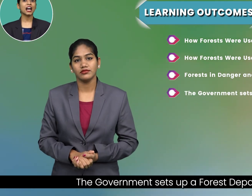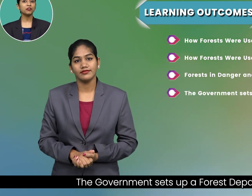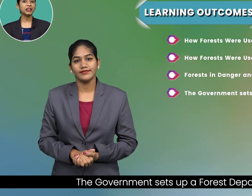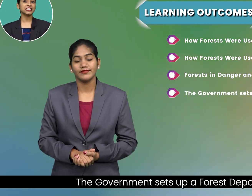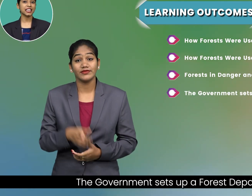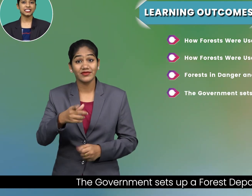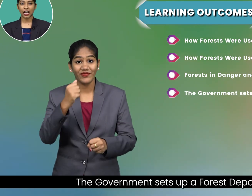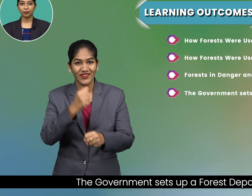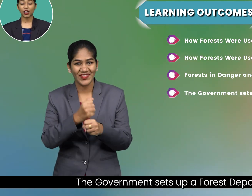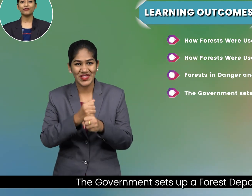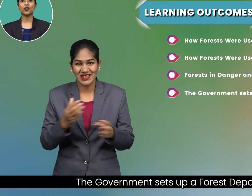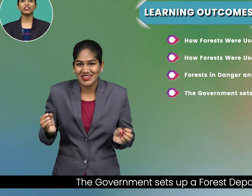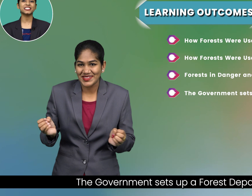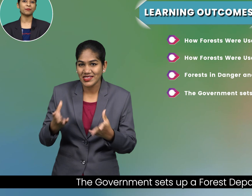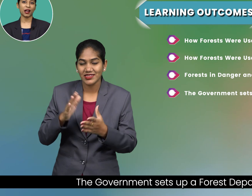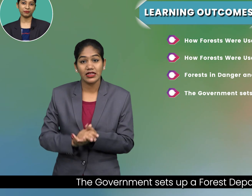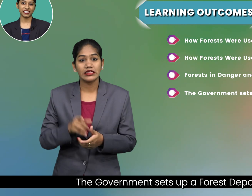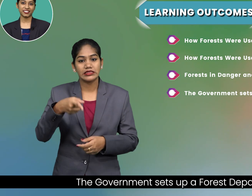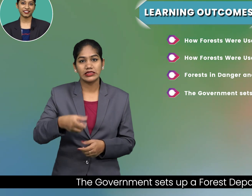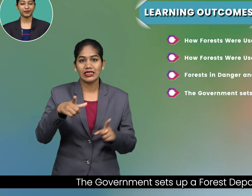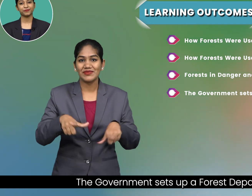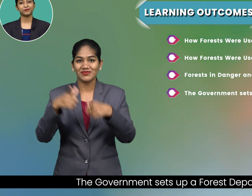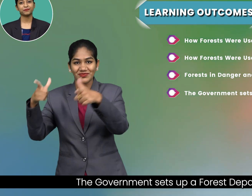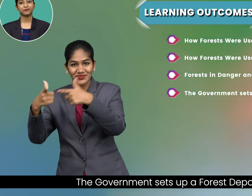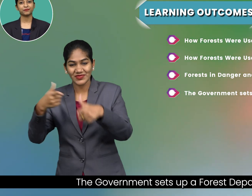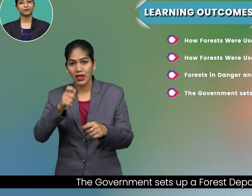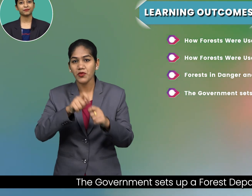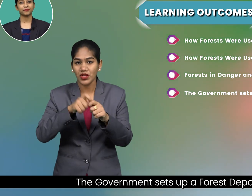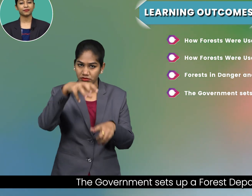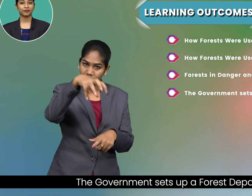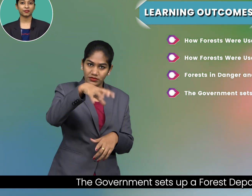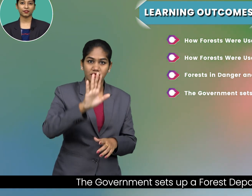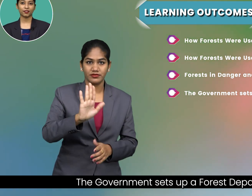The government sets up a forest department.